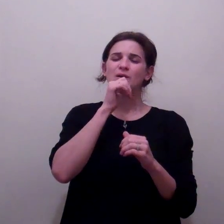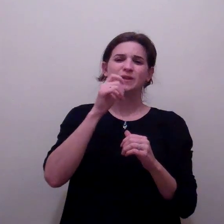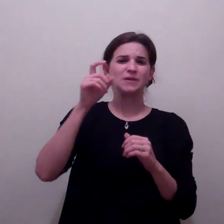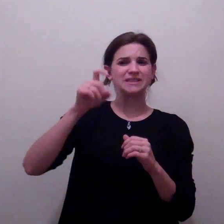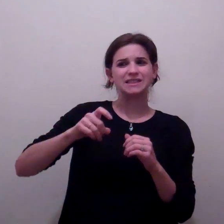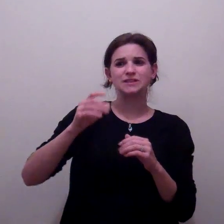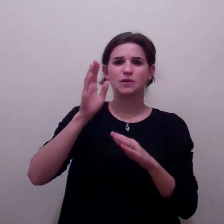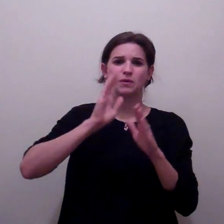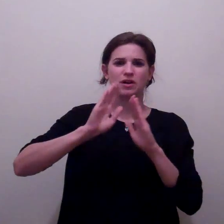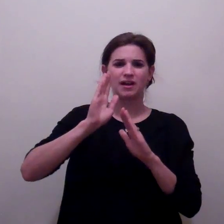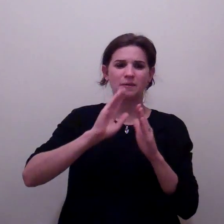himself.